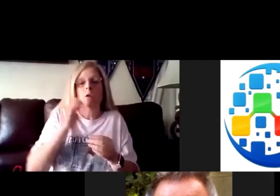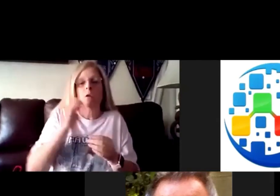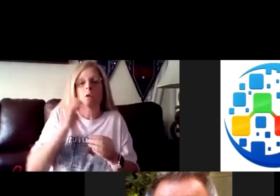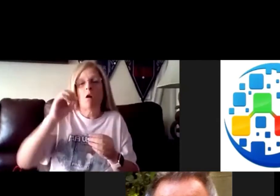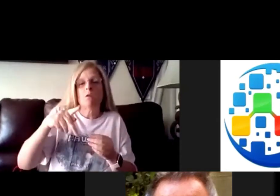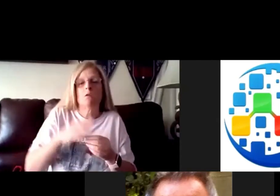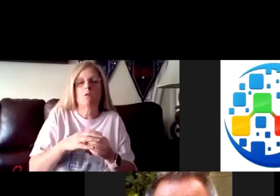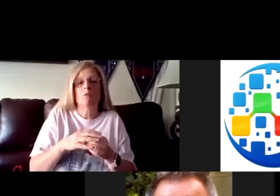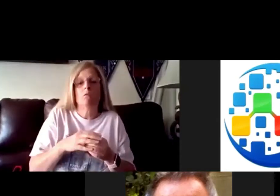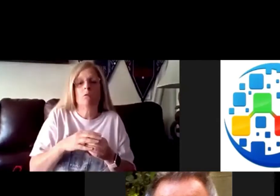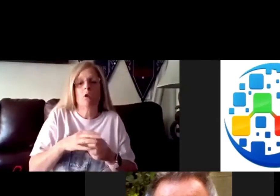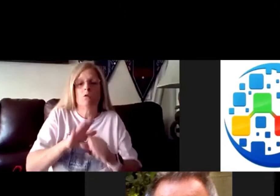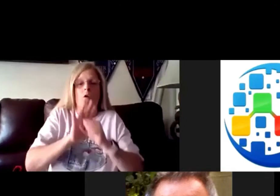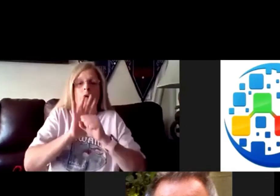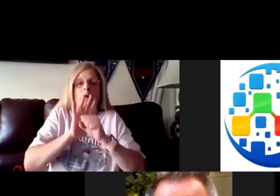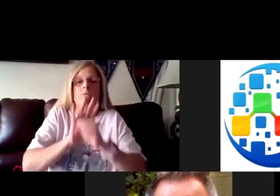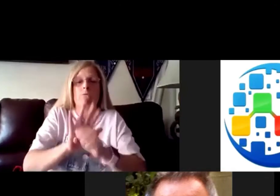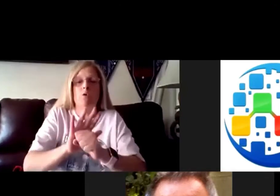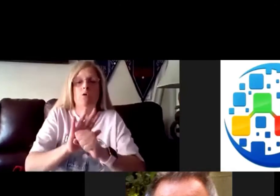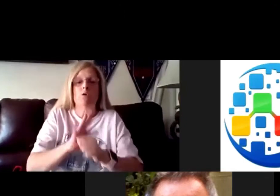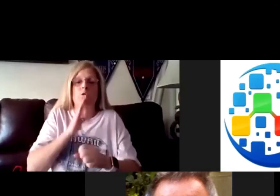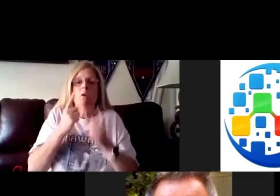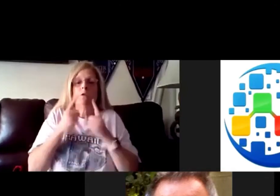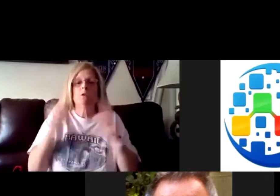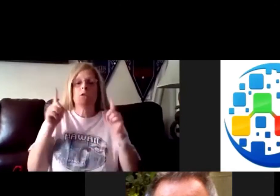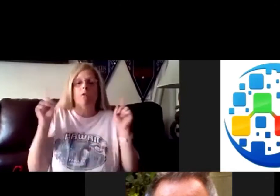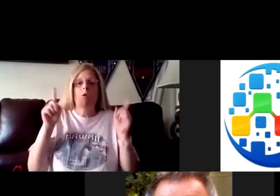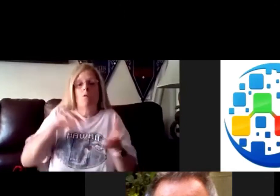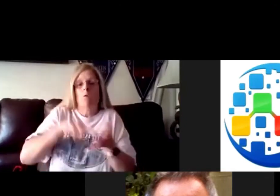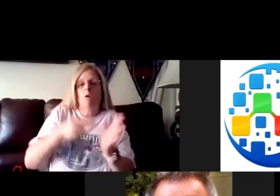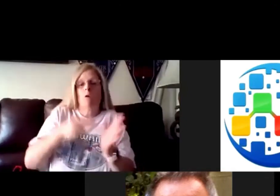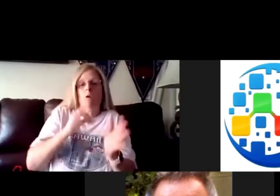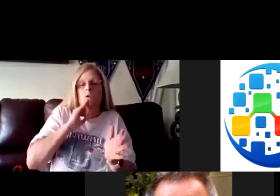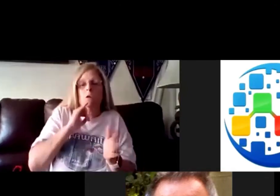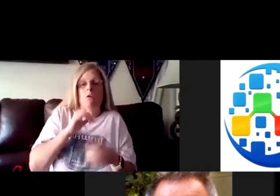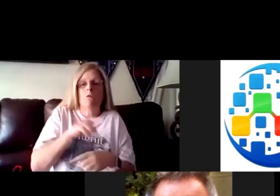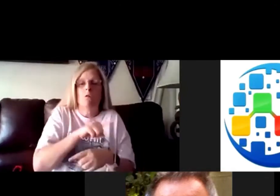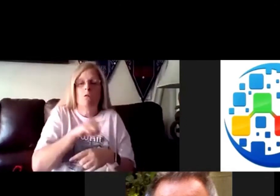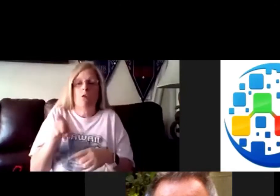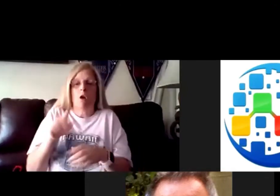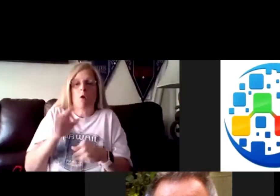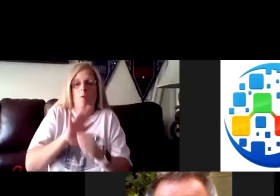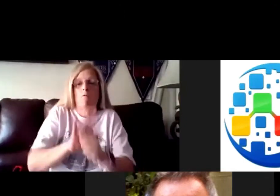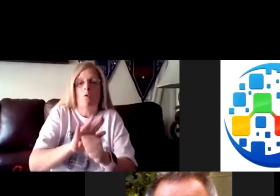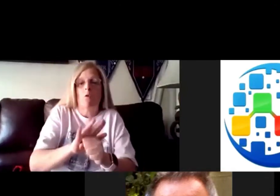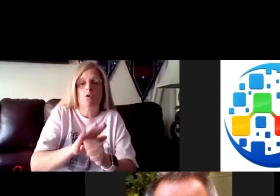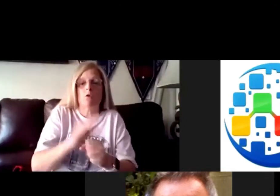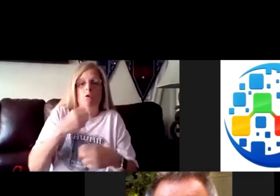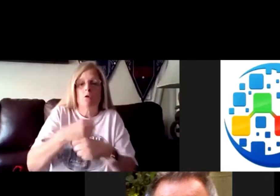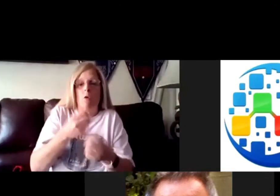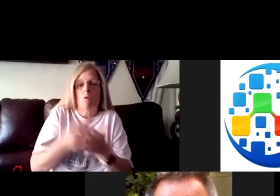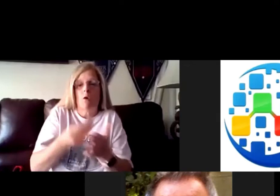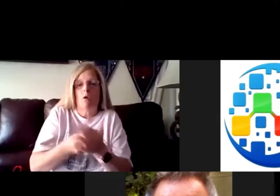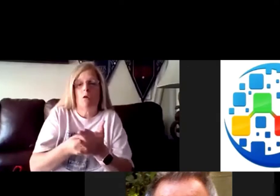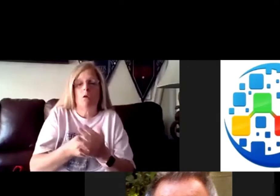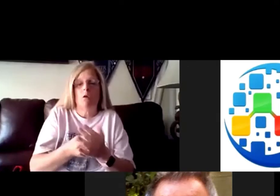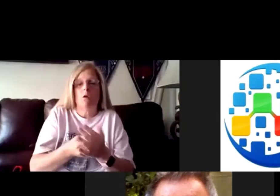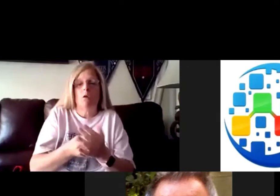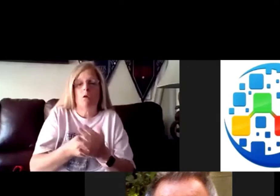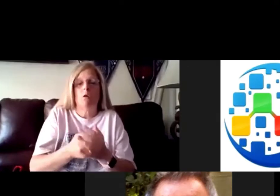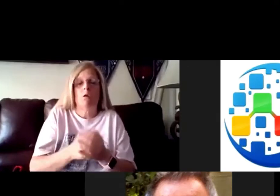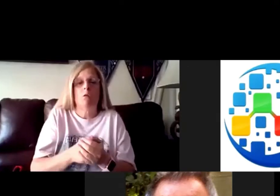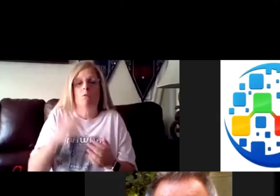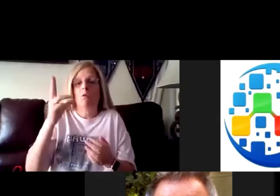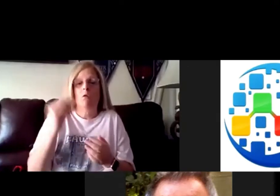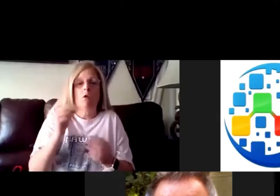to force you to be successful. And what that means is they are going to force you to make money. And no, they're not going to ask you to